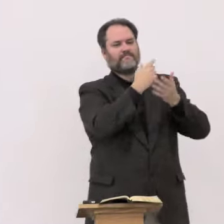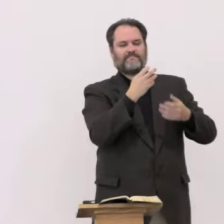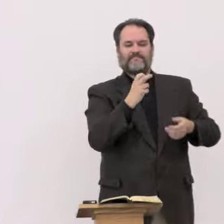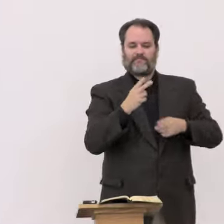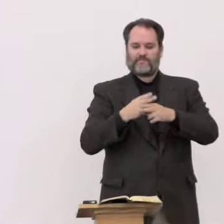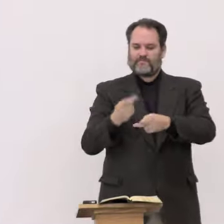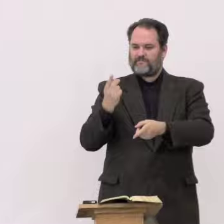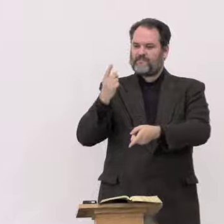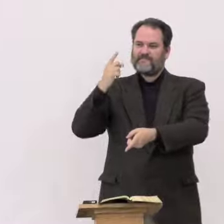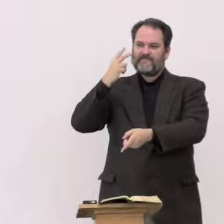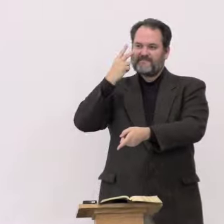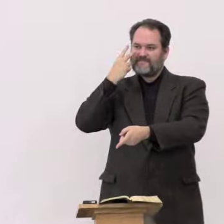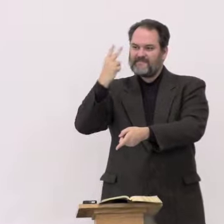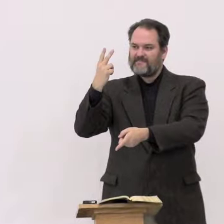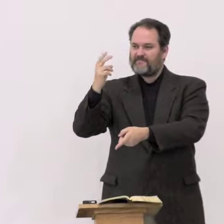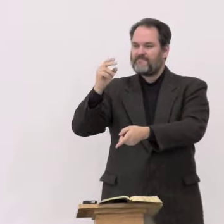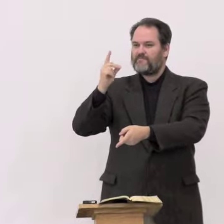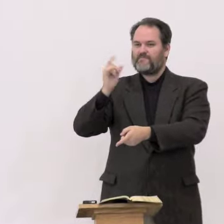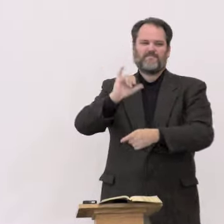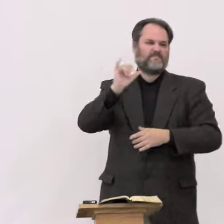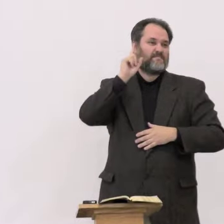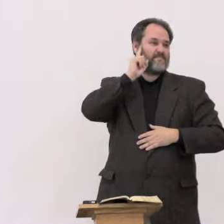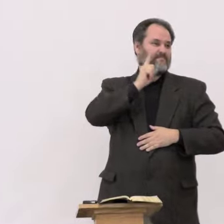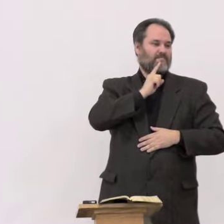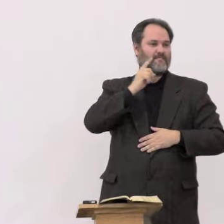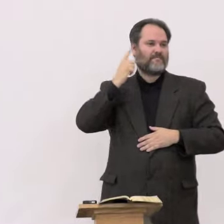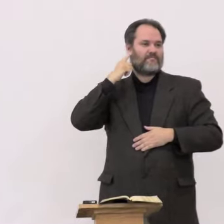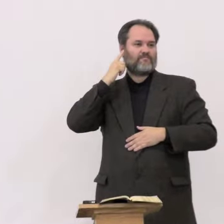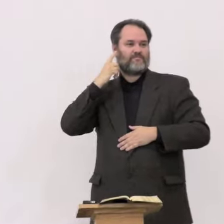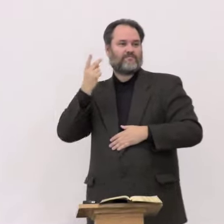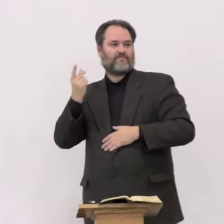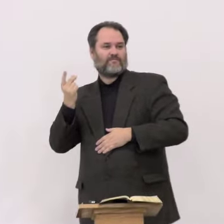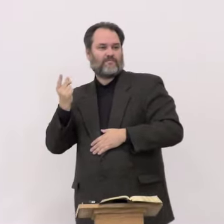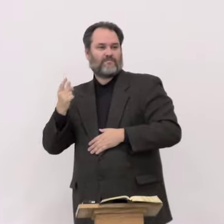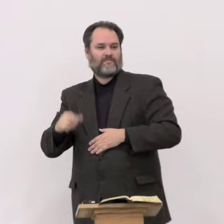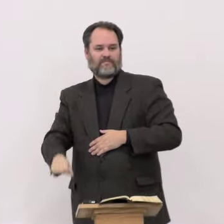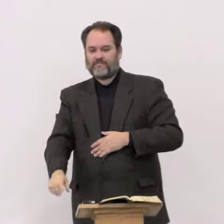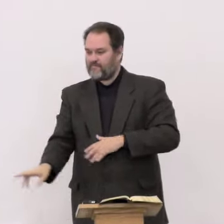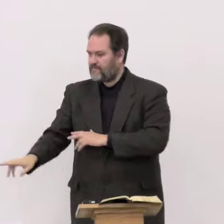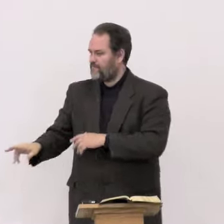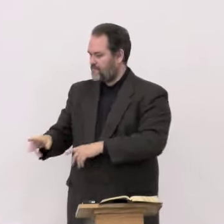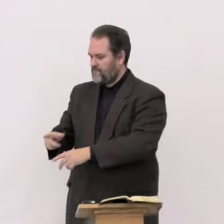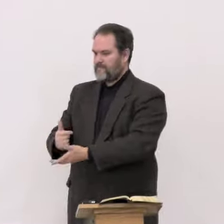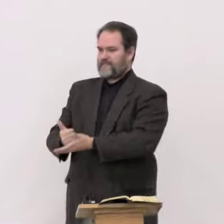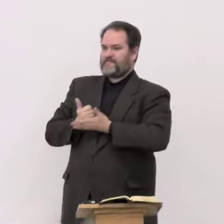a certain kind of stick, like something to help them. Like sometimes there's a dog that helps.